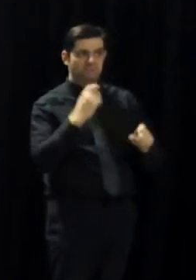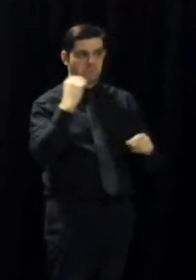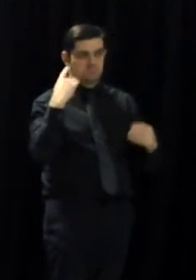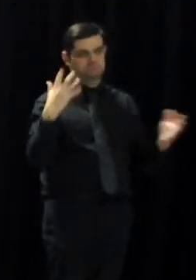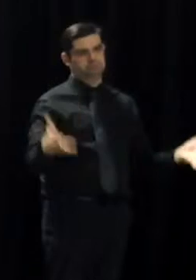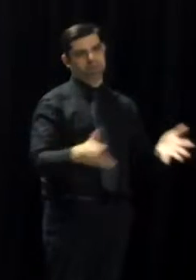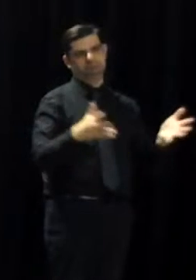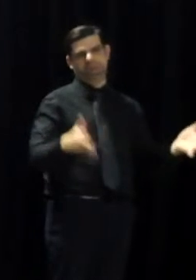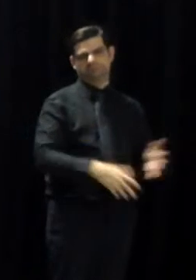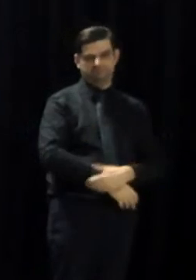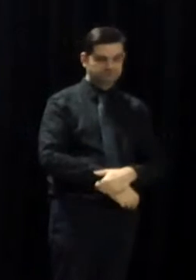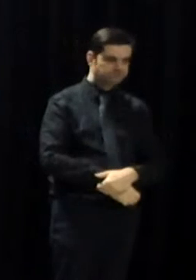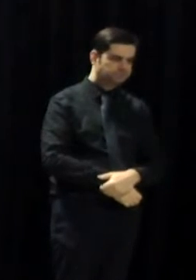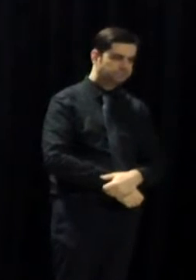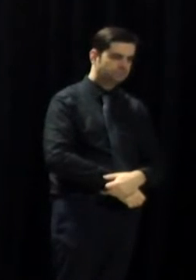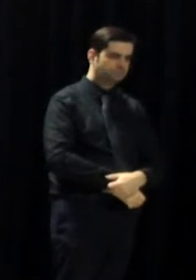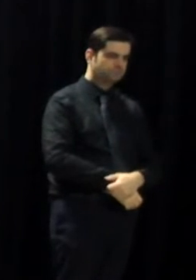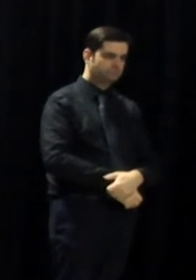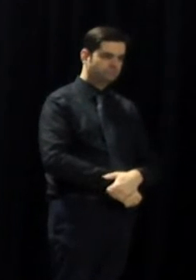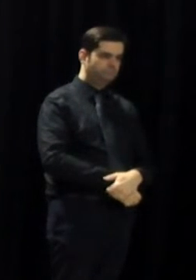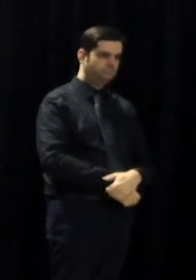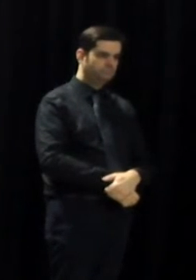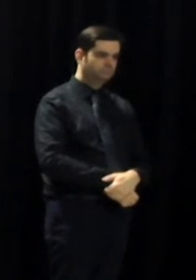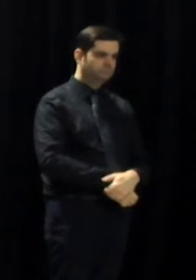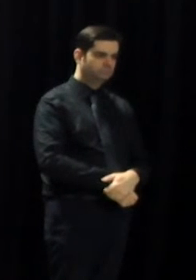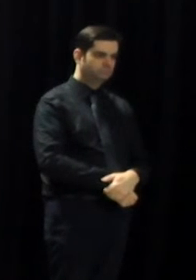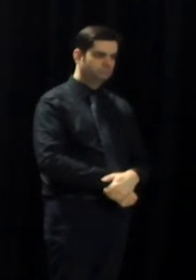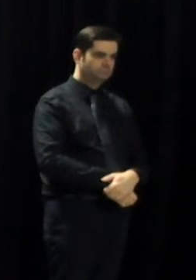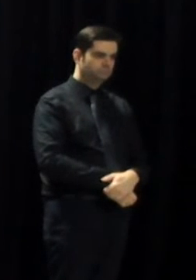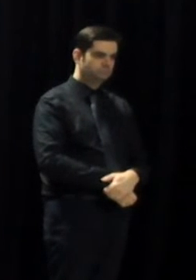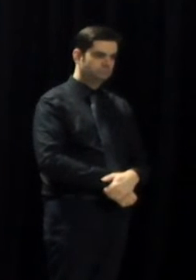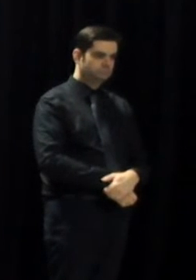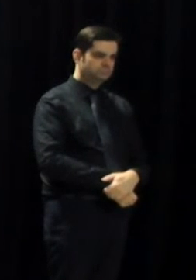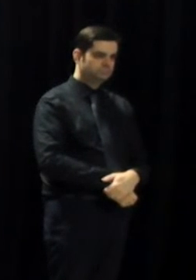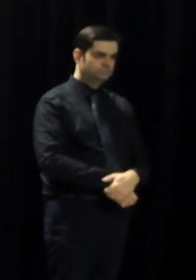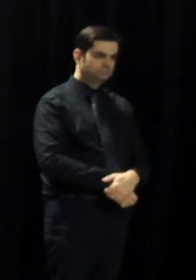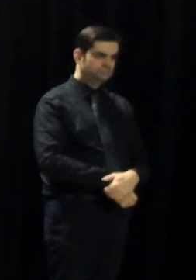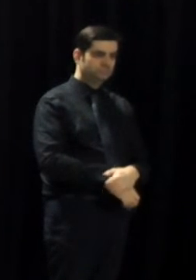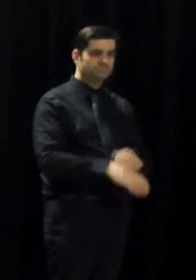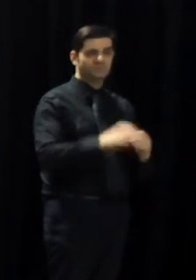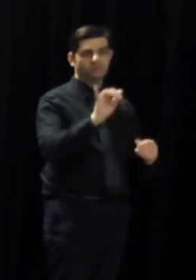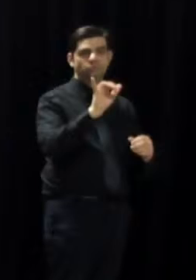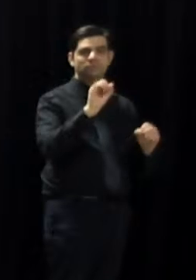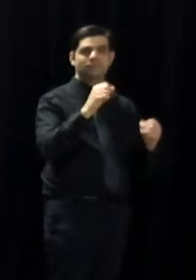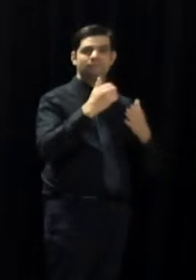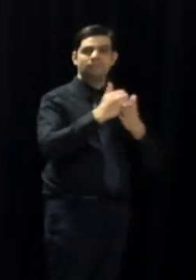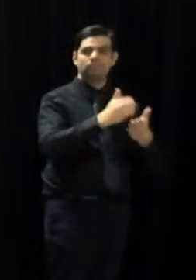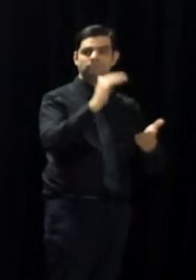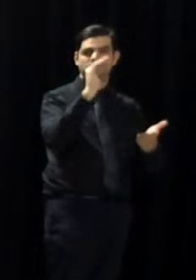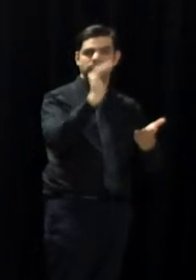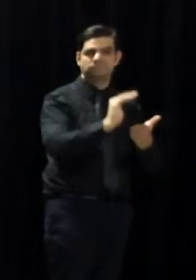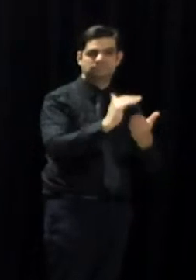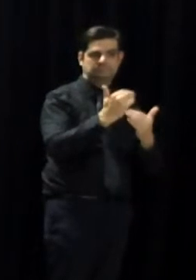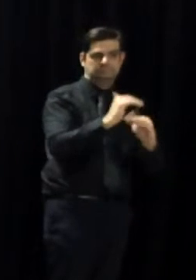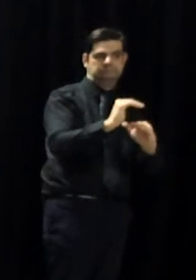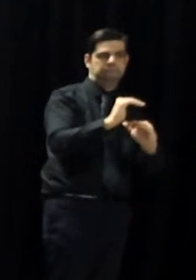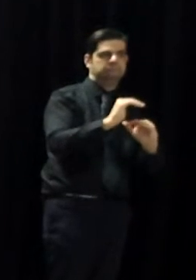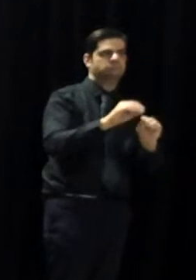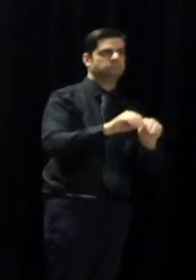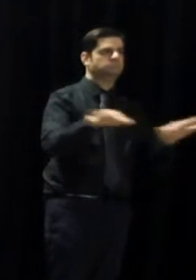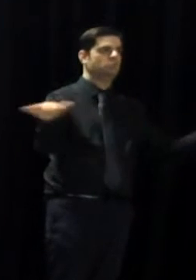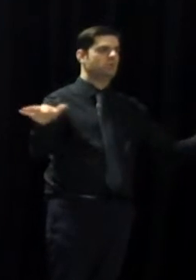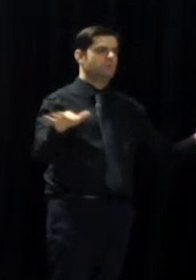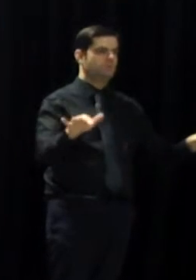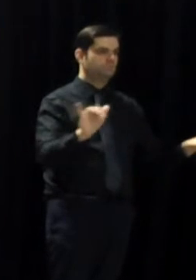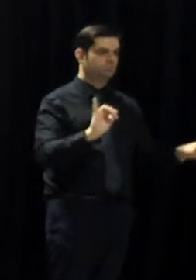1. You can stop 20 cases from happening. That's really 40 cases. Do you know yet like a date of when you